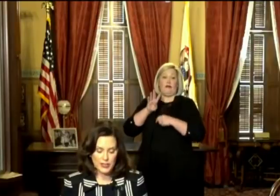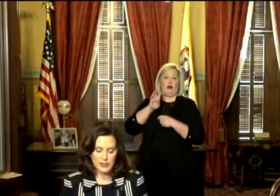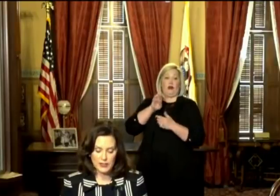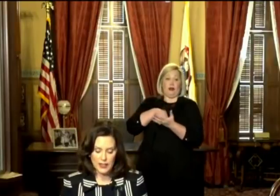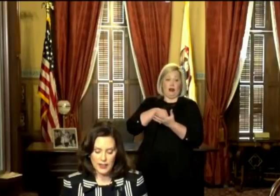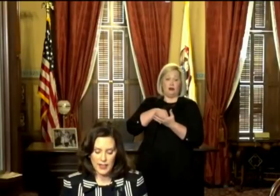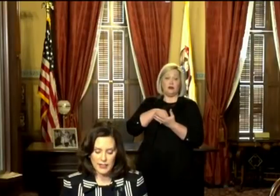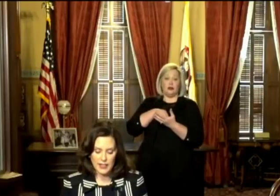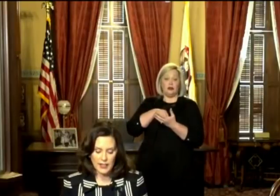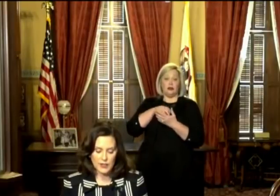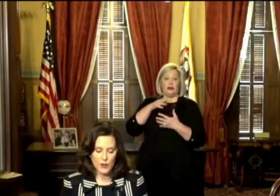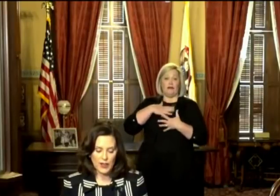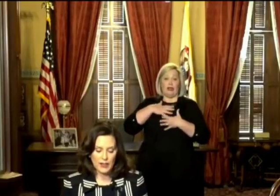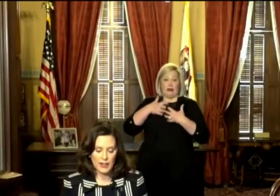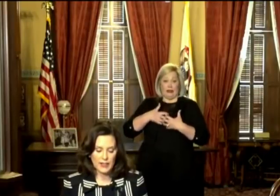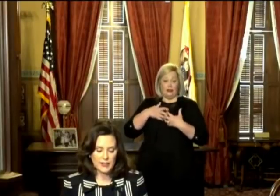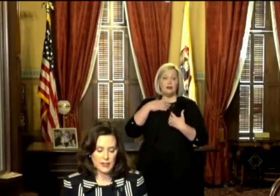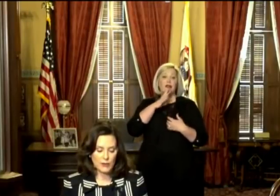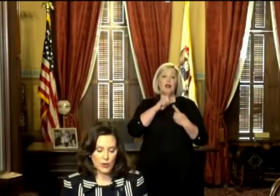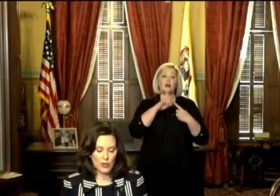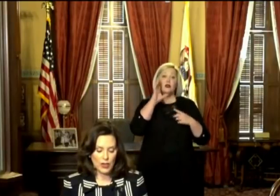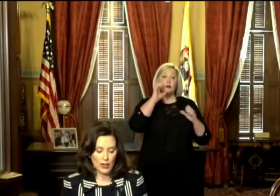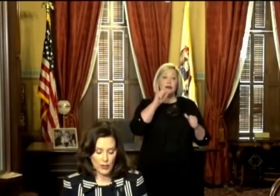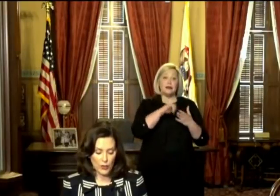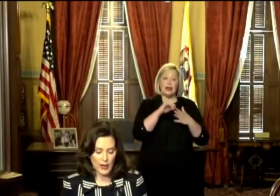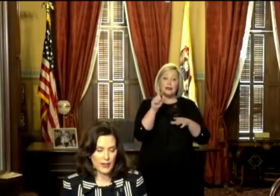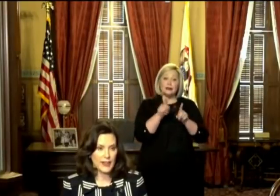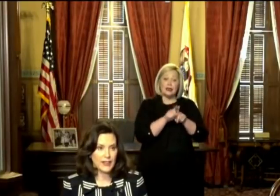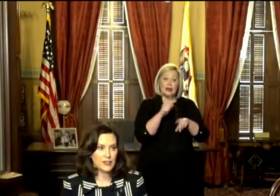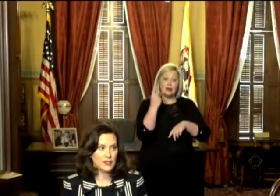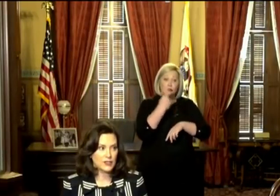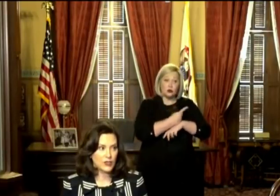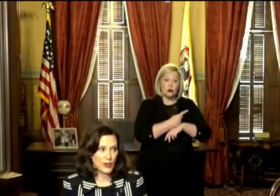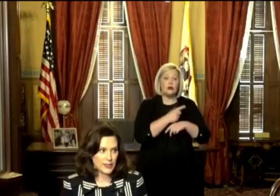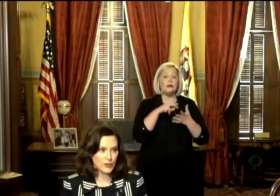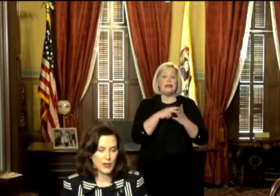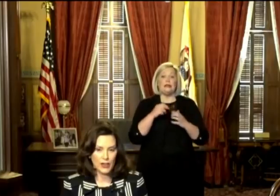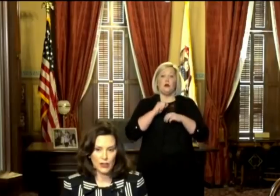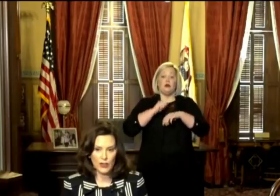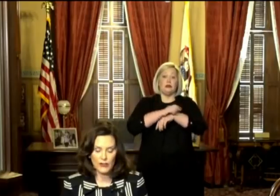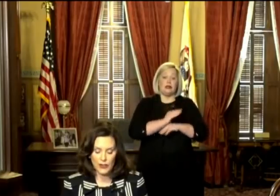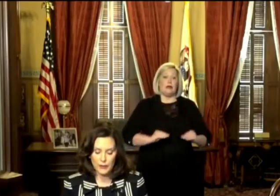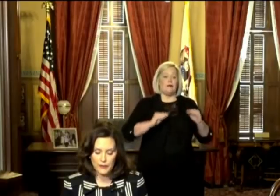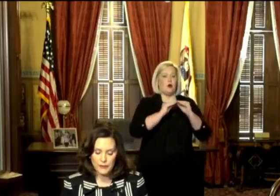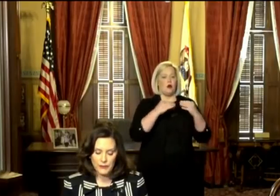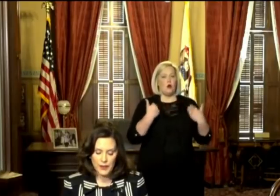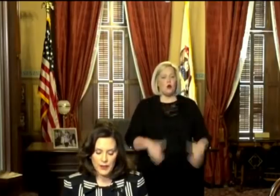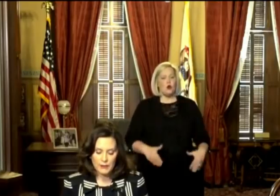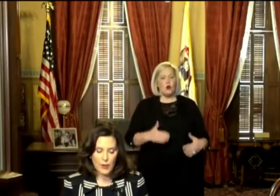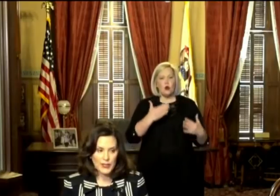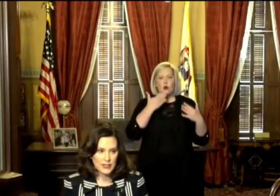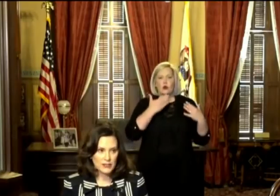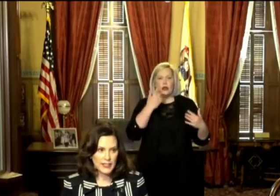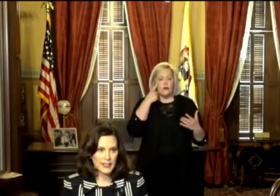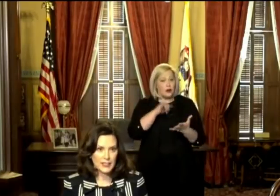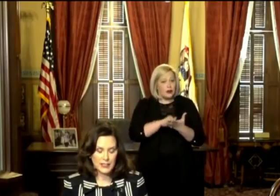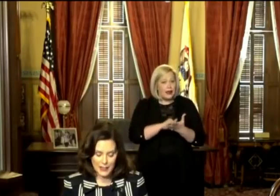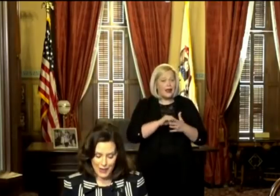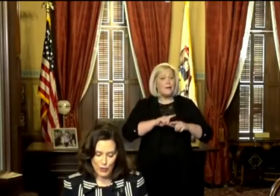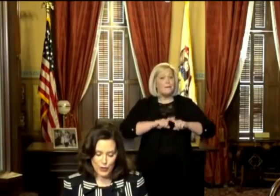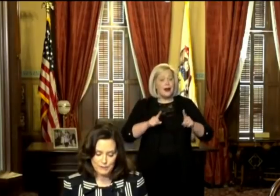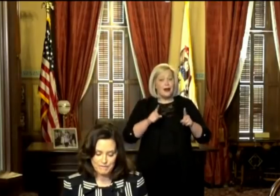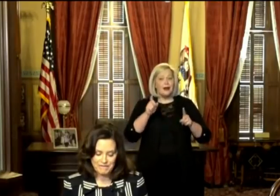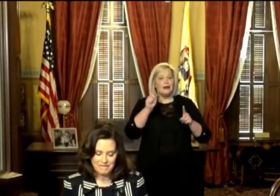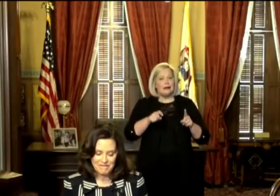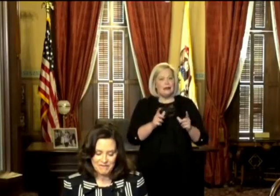I spoke with the president that day as well, and he said more are on the way, and that is great. We are grateful, but we still need